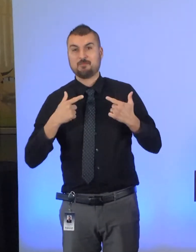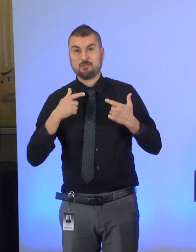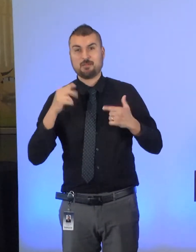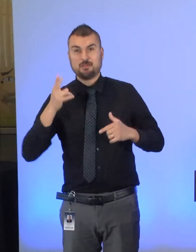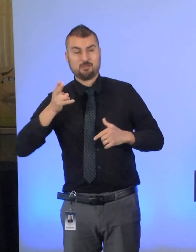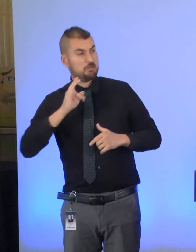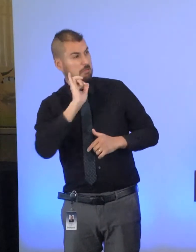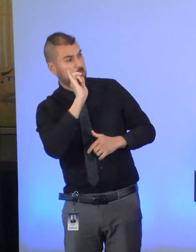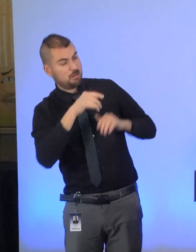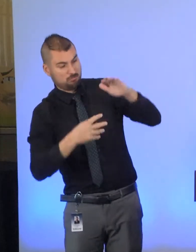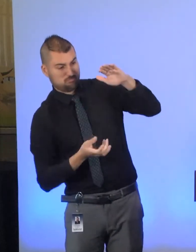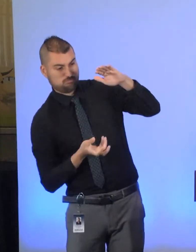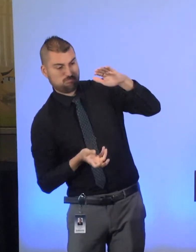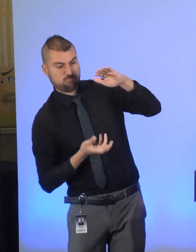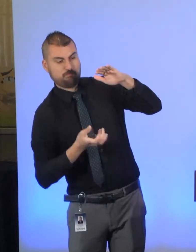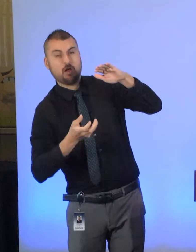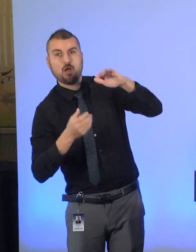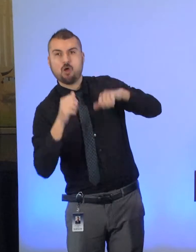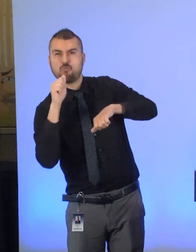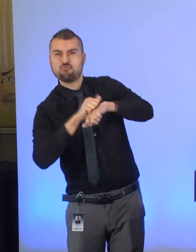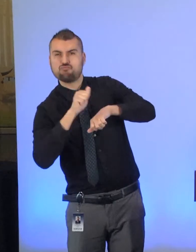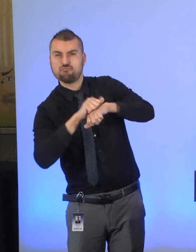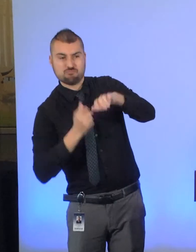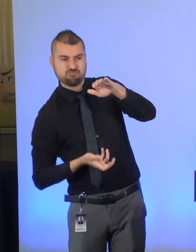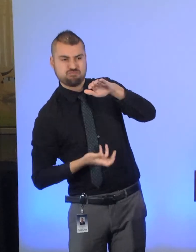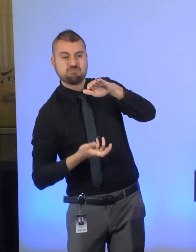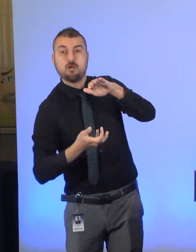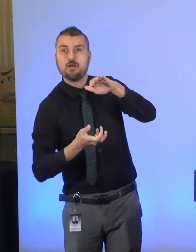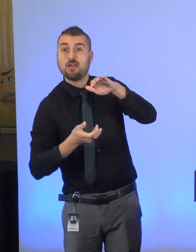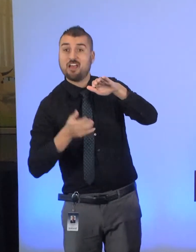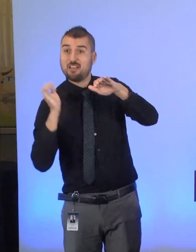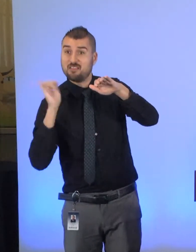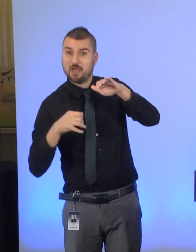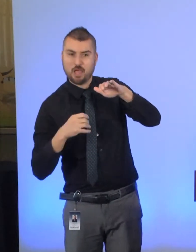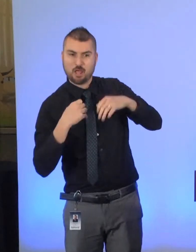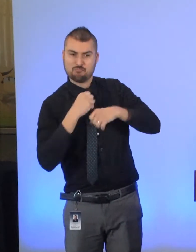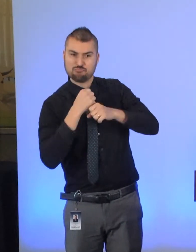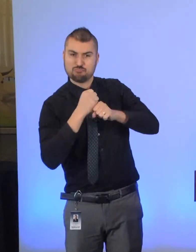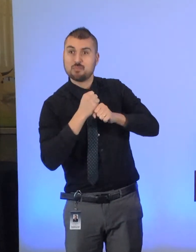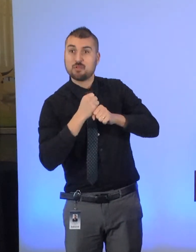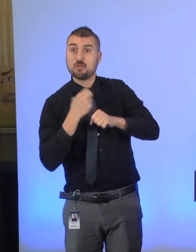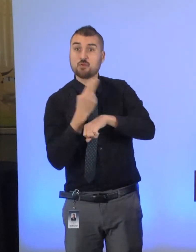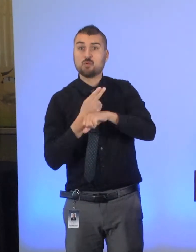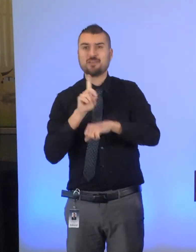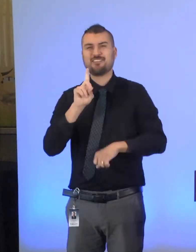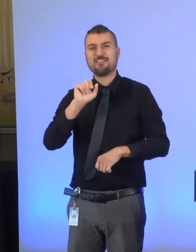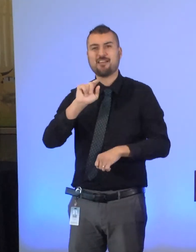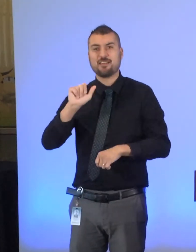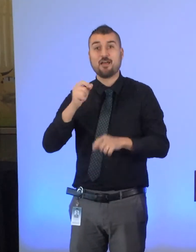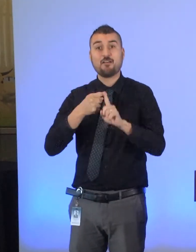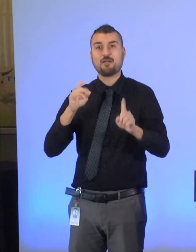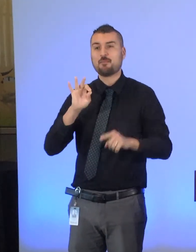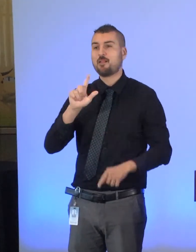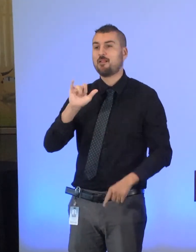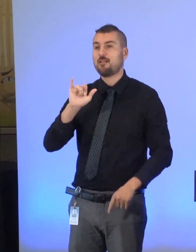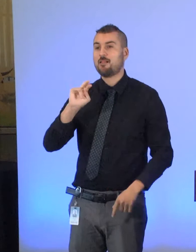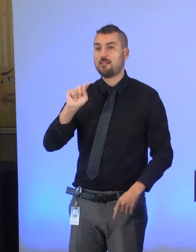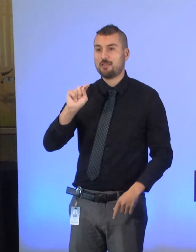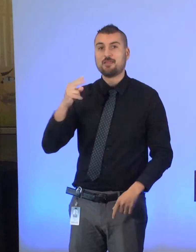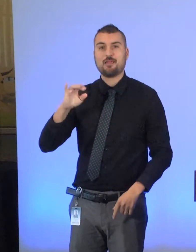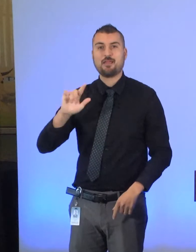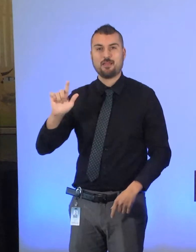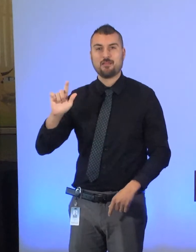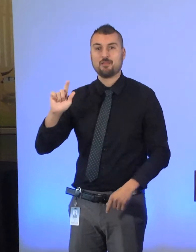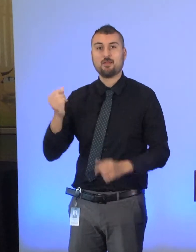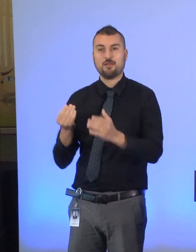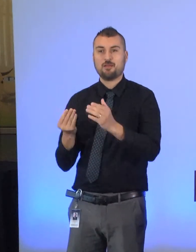and those rock formations were created using data from the Flint Hills Tallgrass Prairie Preserve. So they